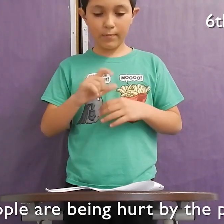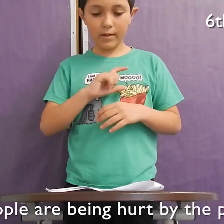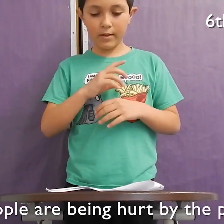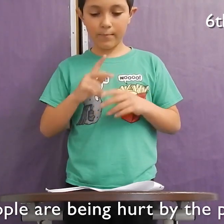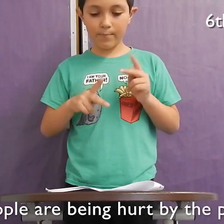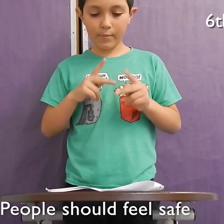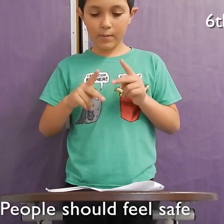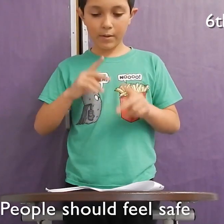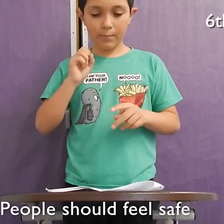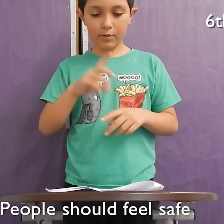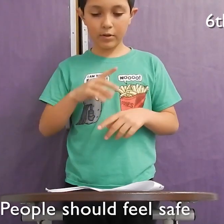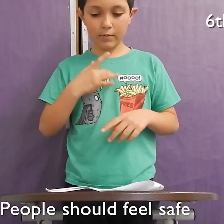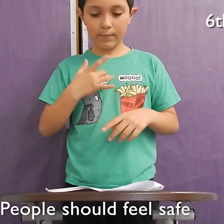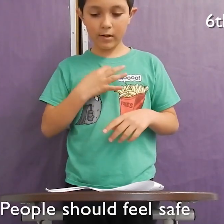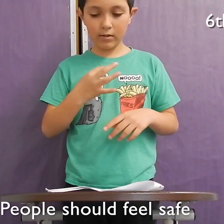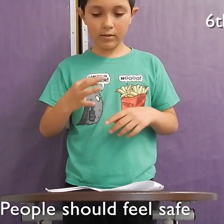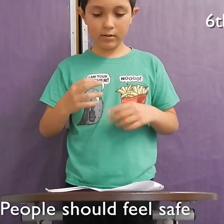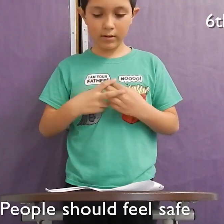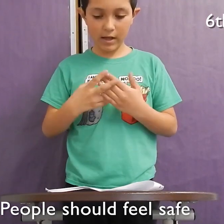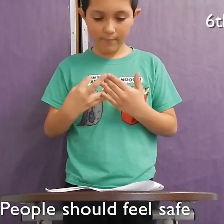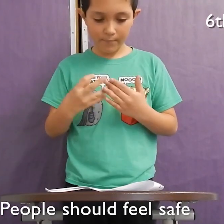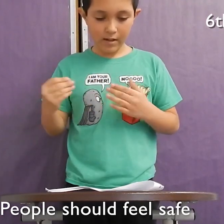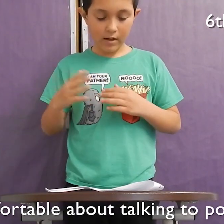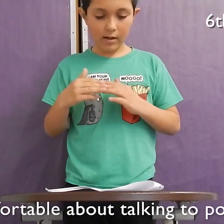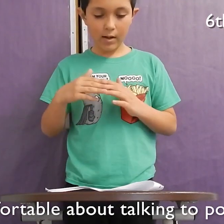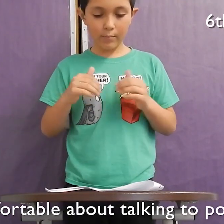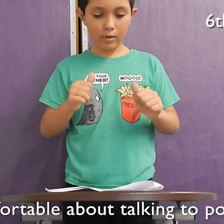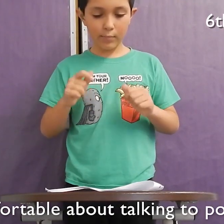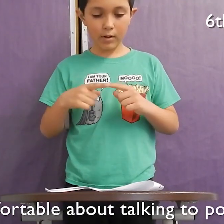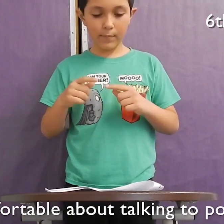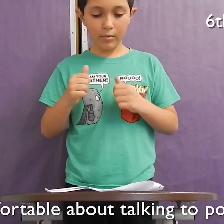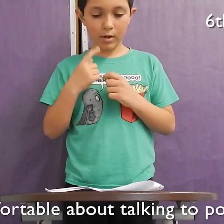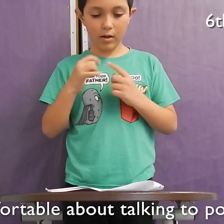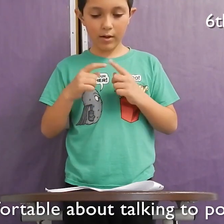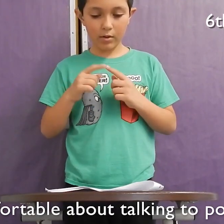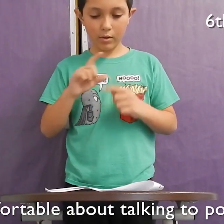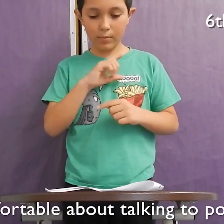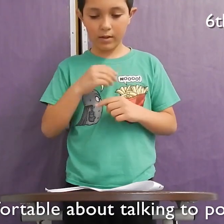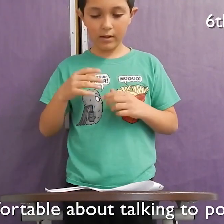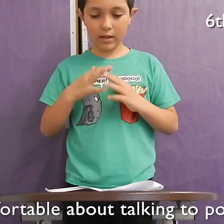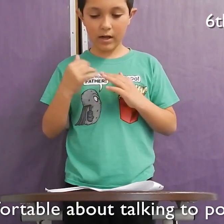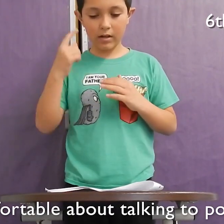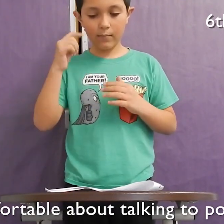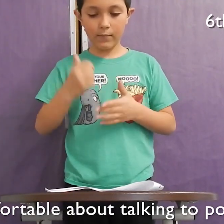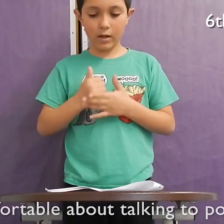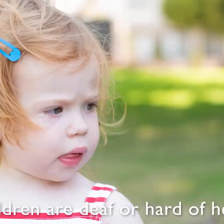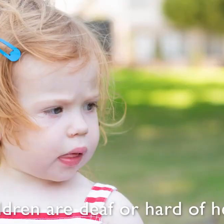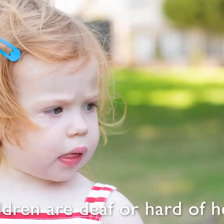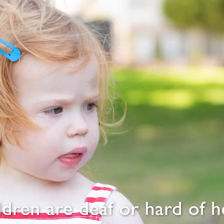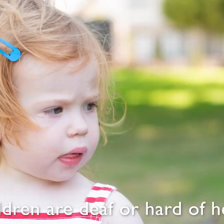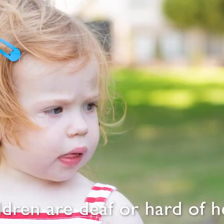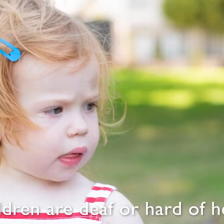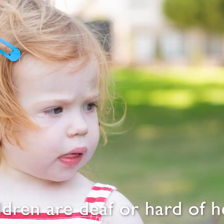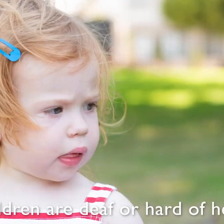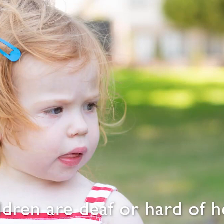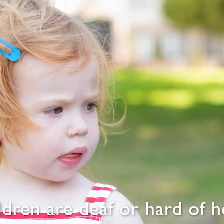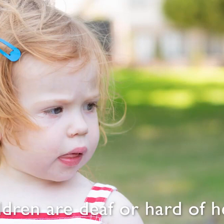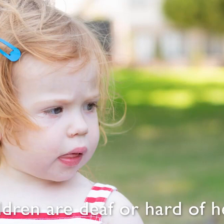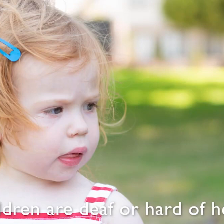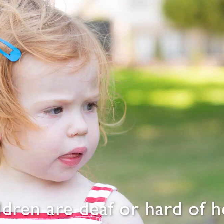police. People should feel safe and comfortable about talking to police and asking. When children are deaf